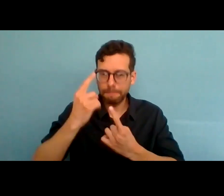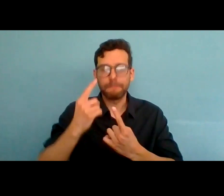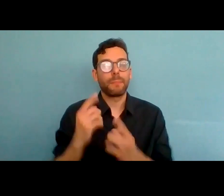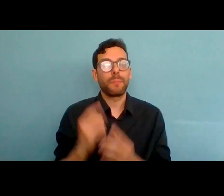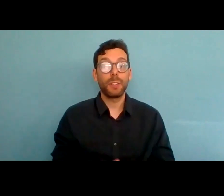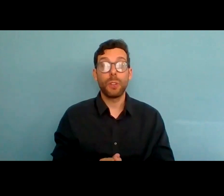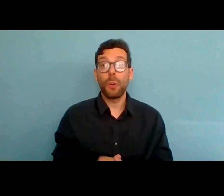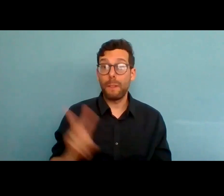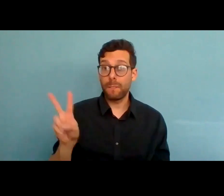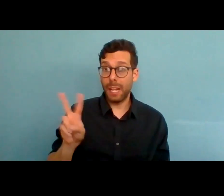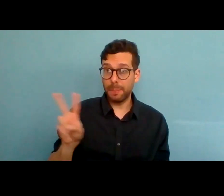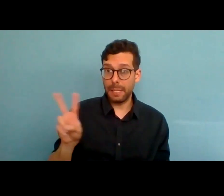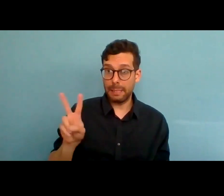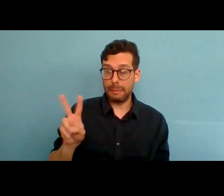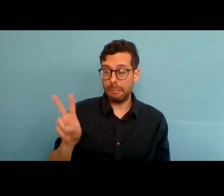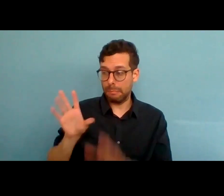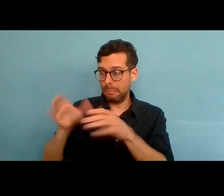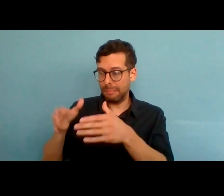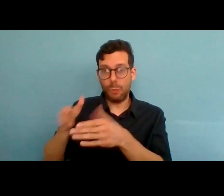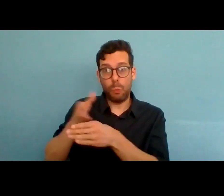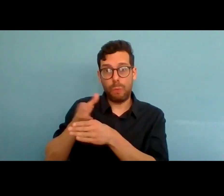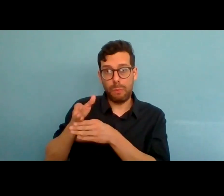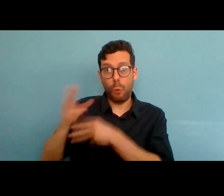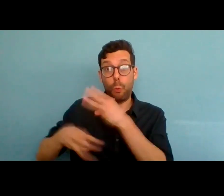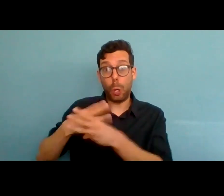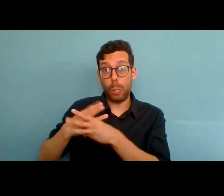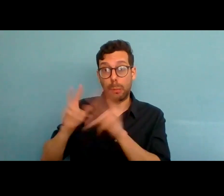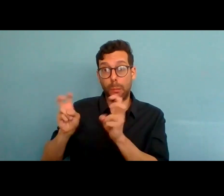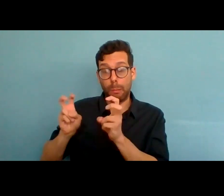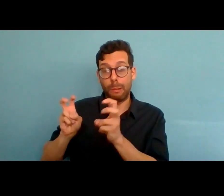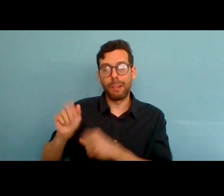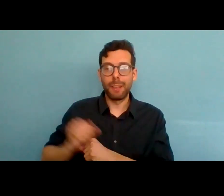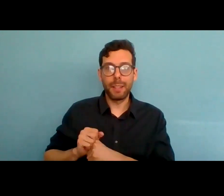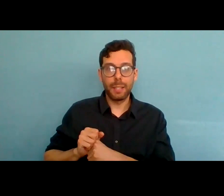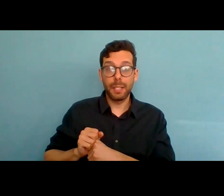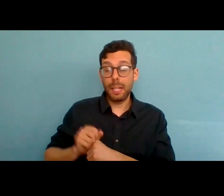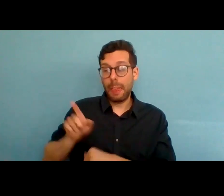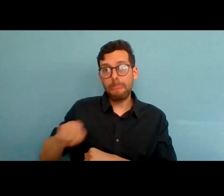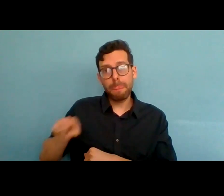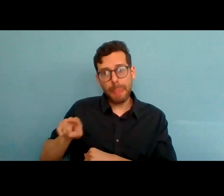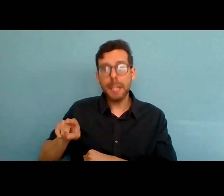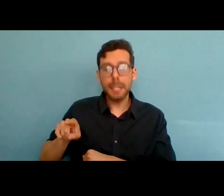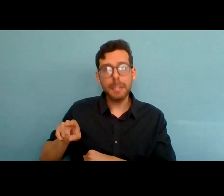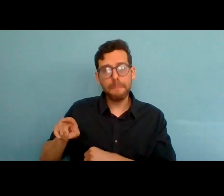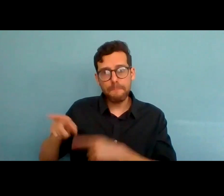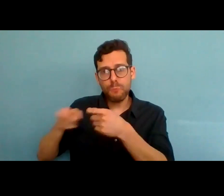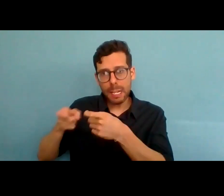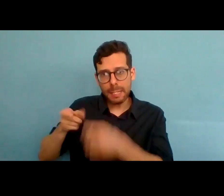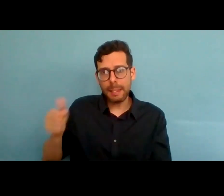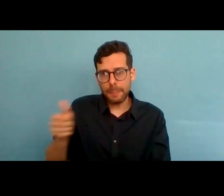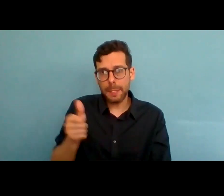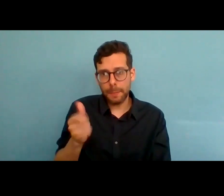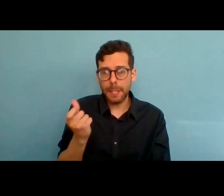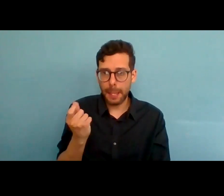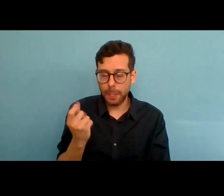vitamin world, to use that word, it does do some of its own regulations. And so they have their own